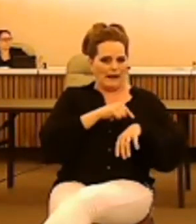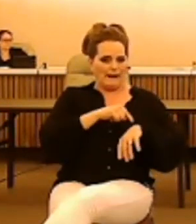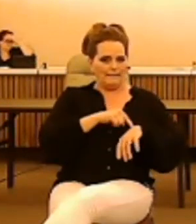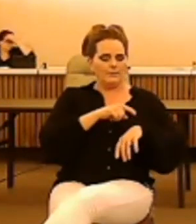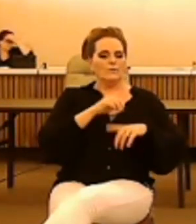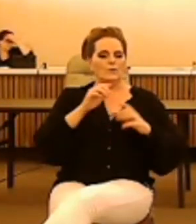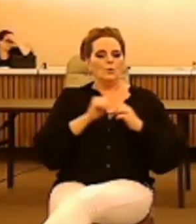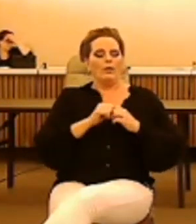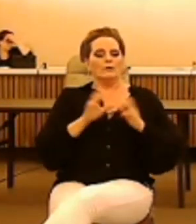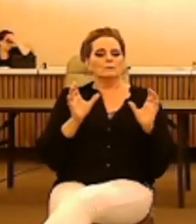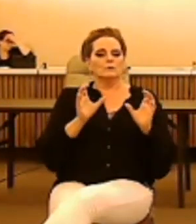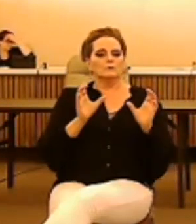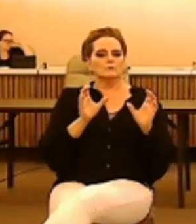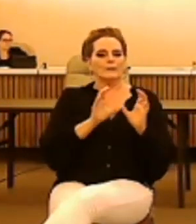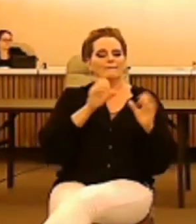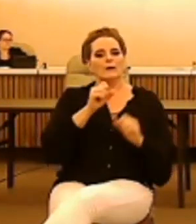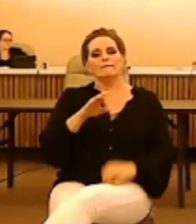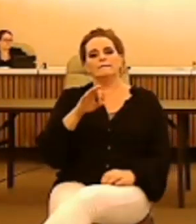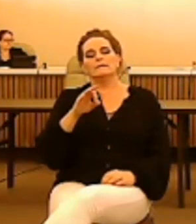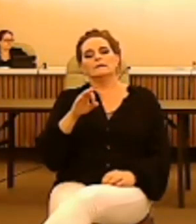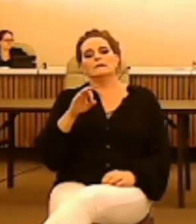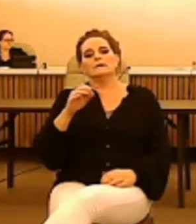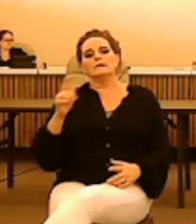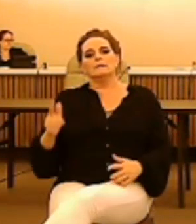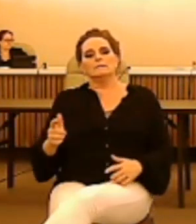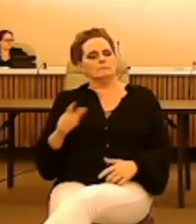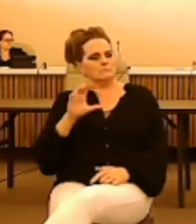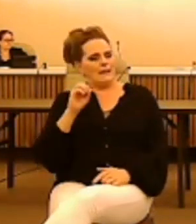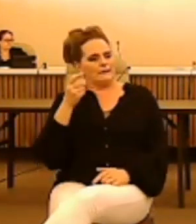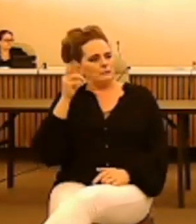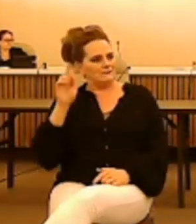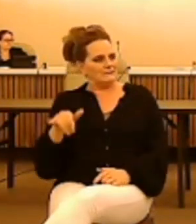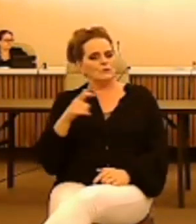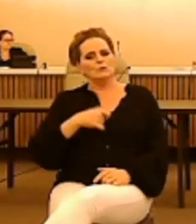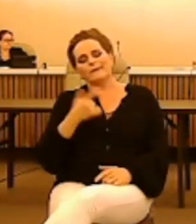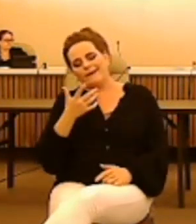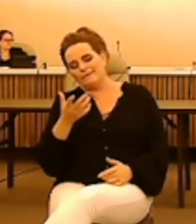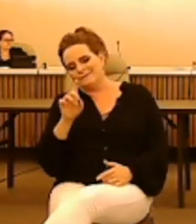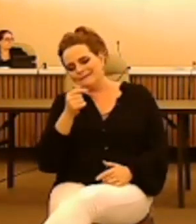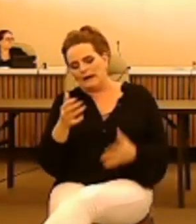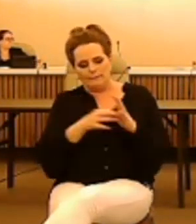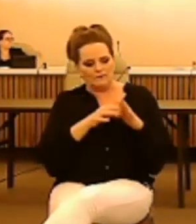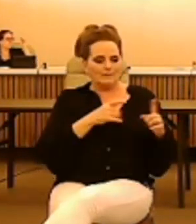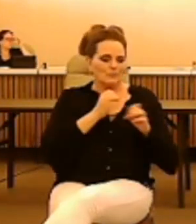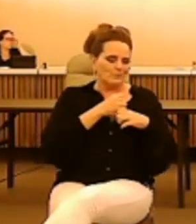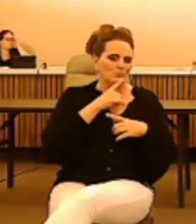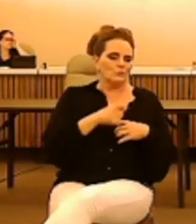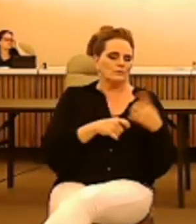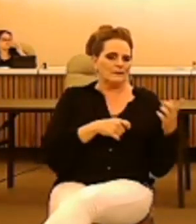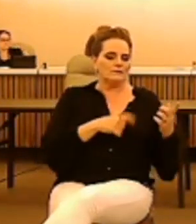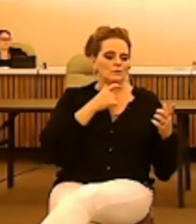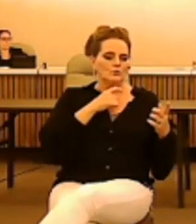the certificate of occupancy. Right. You can have Don say that, but just Okay. make sure you're moving it with